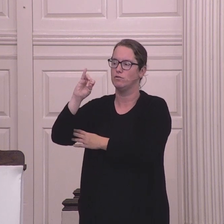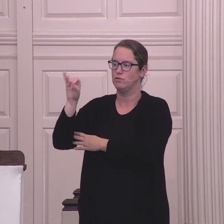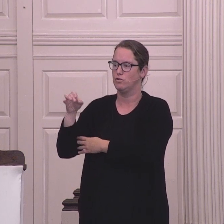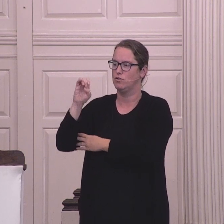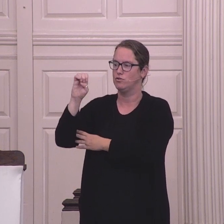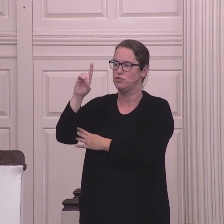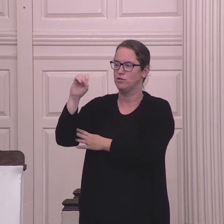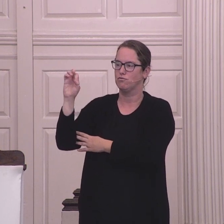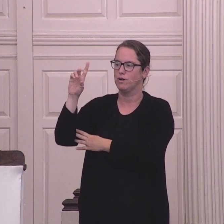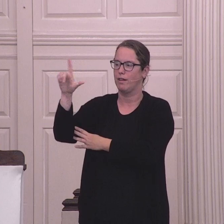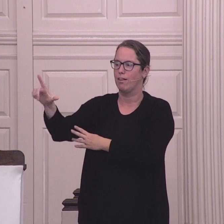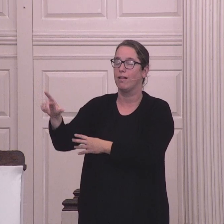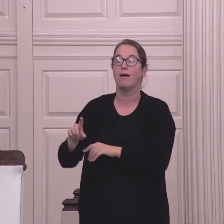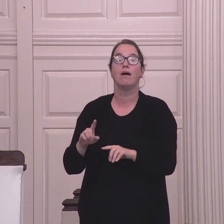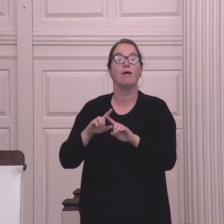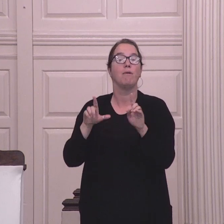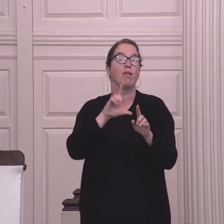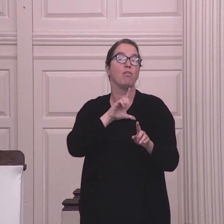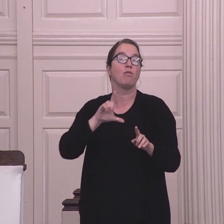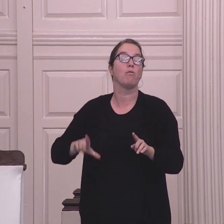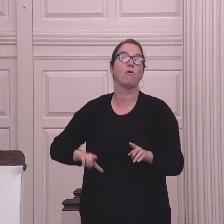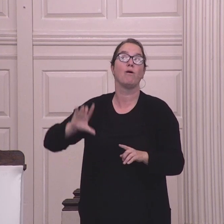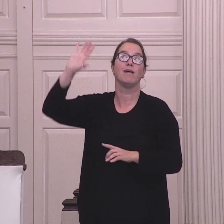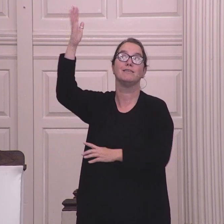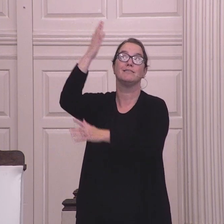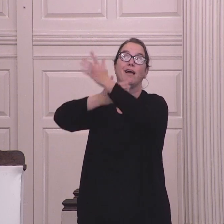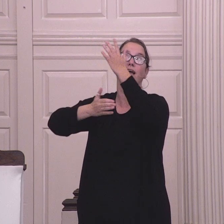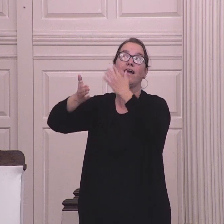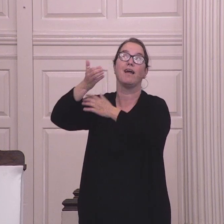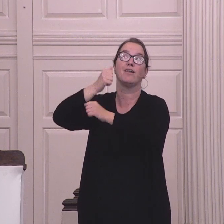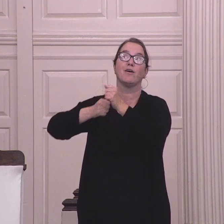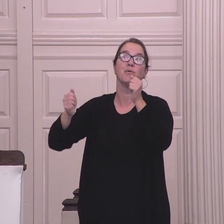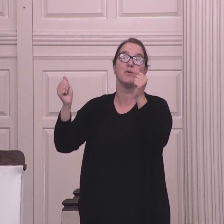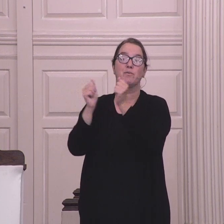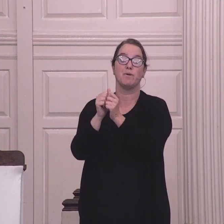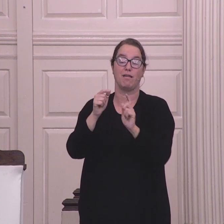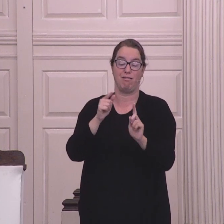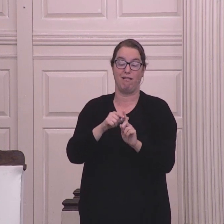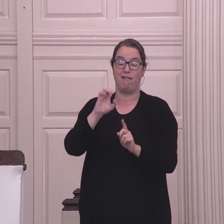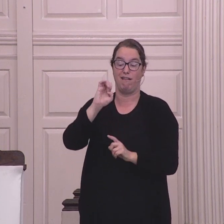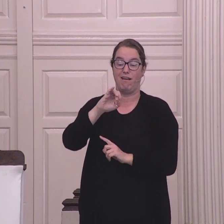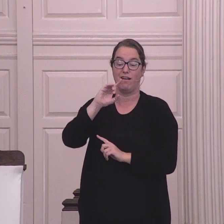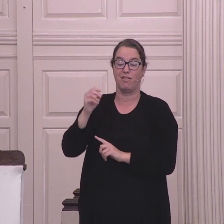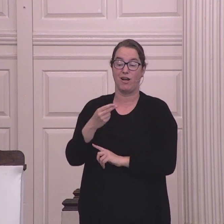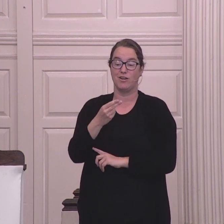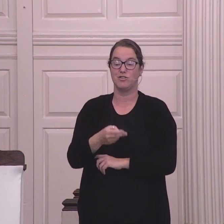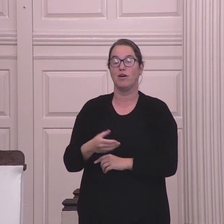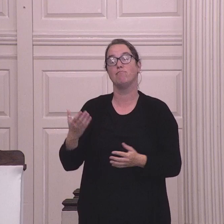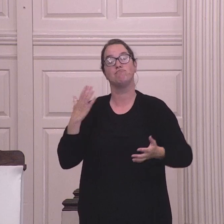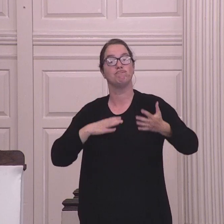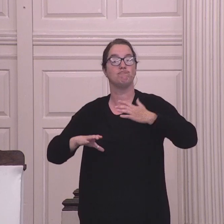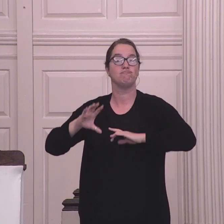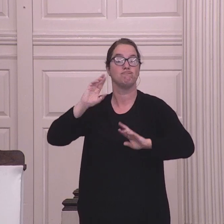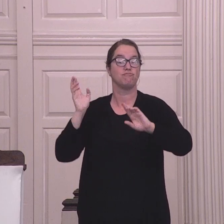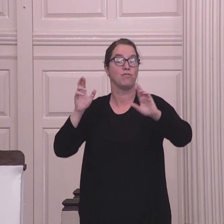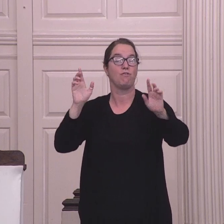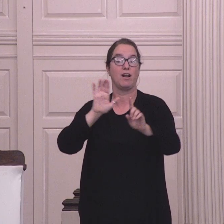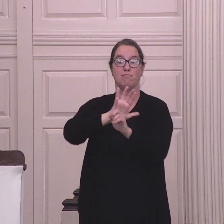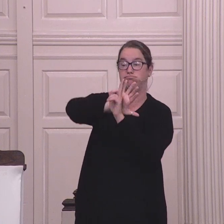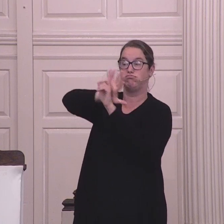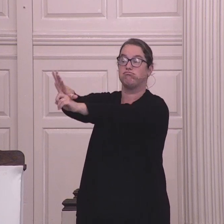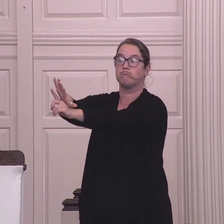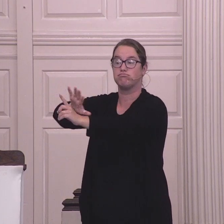But the hand of the Lord was on Elijah, who girded up his clothing and ran before